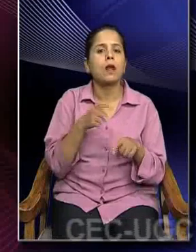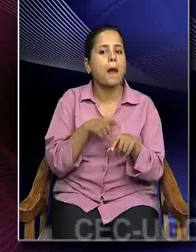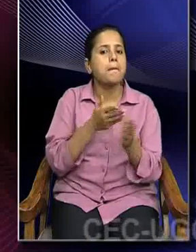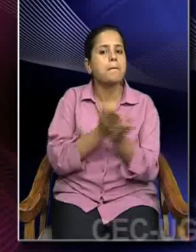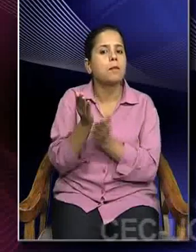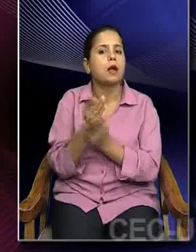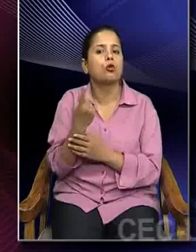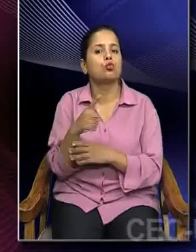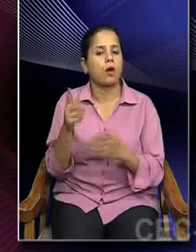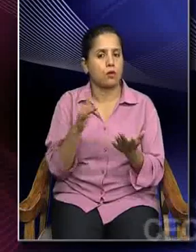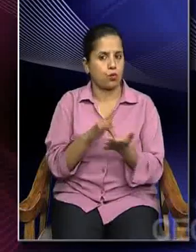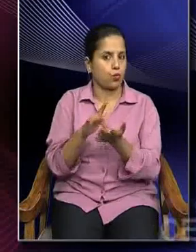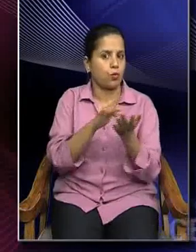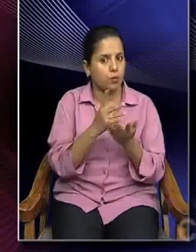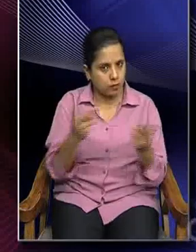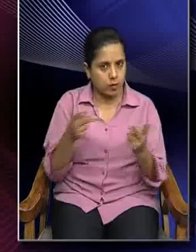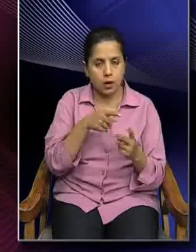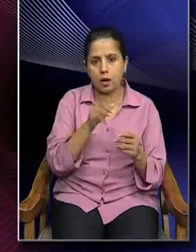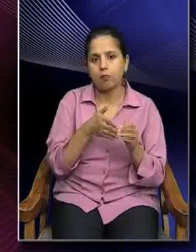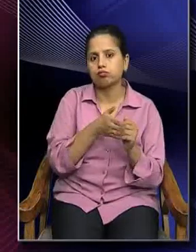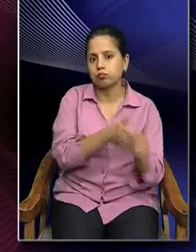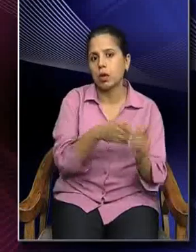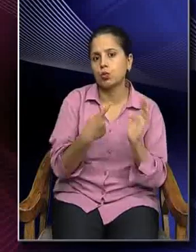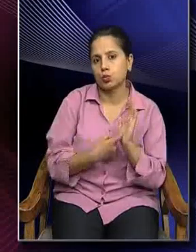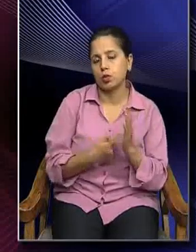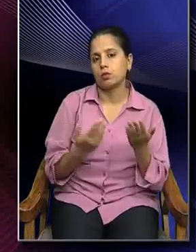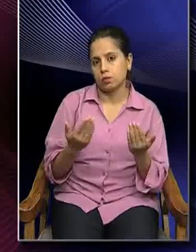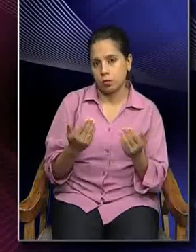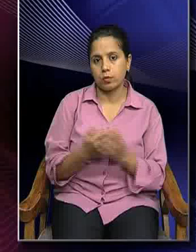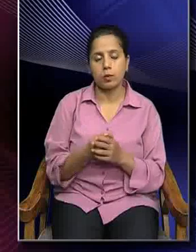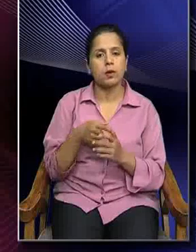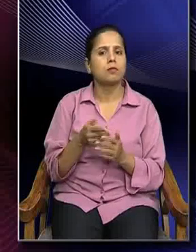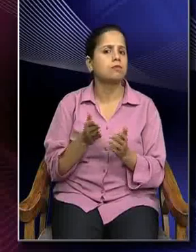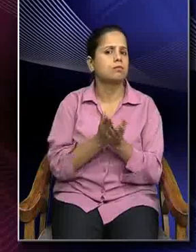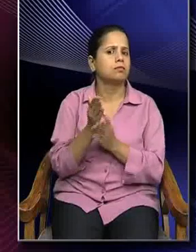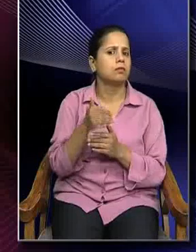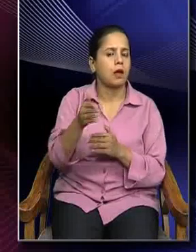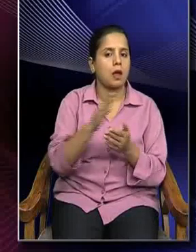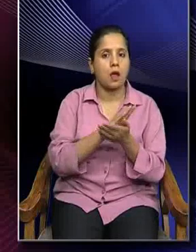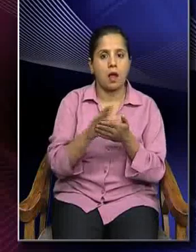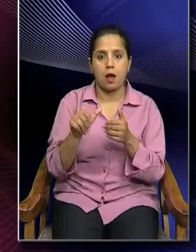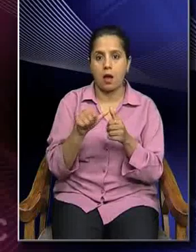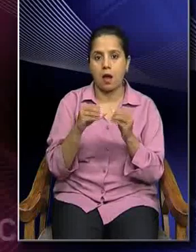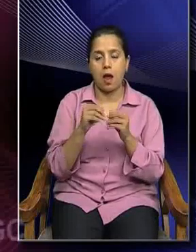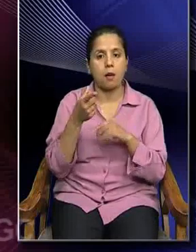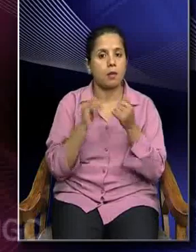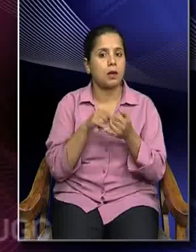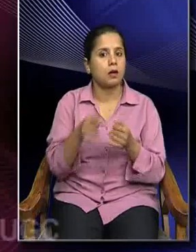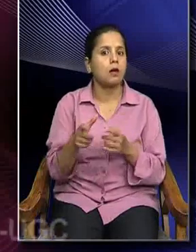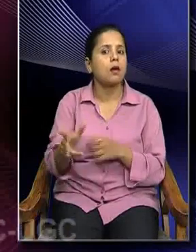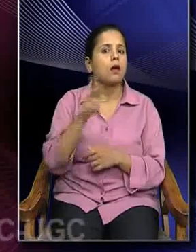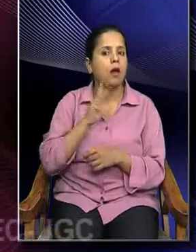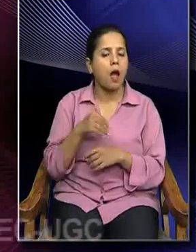ways, which becomes the guiding principle. So, in a way, habitus tells us about the way